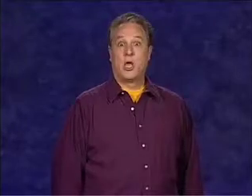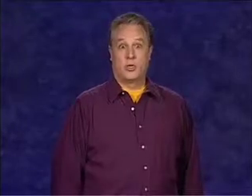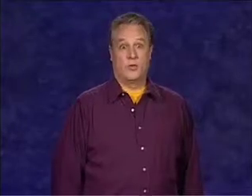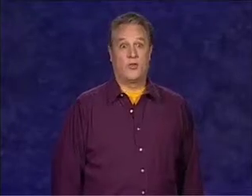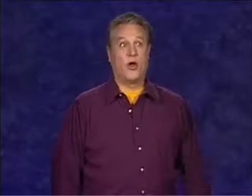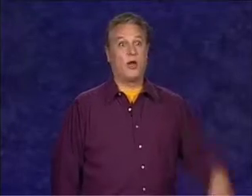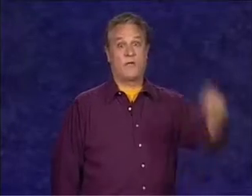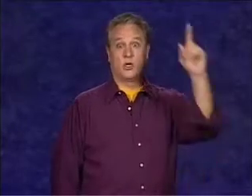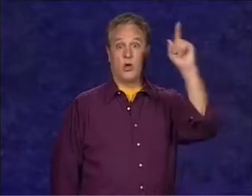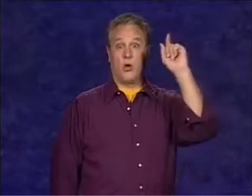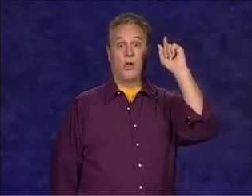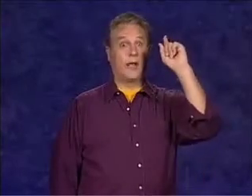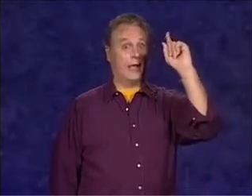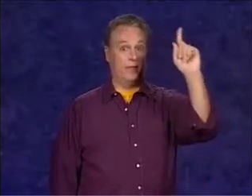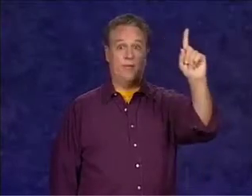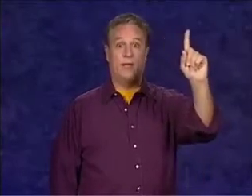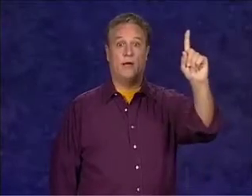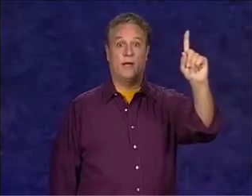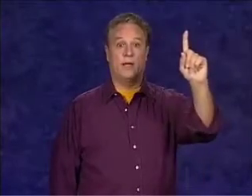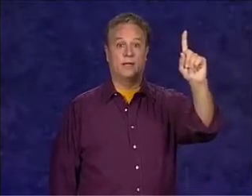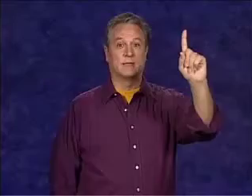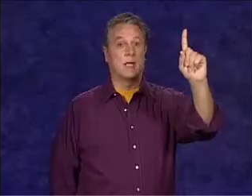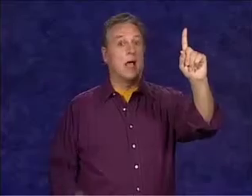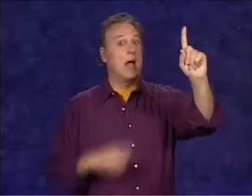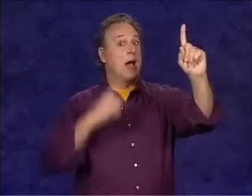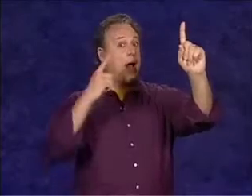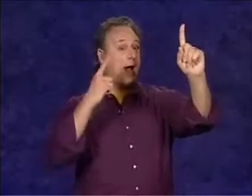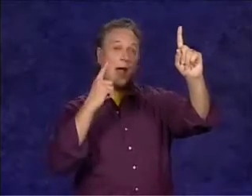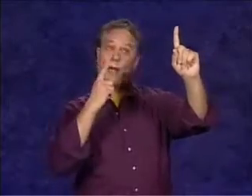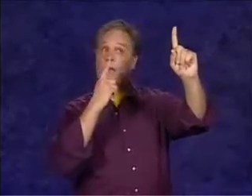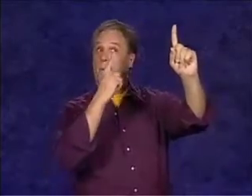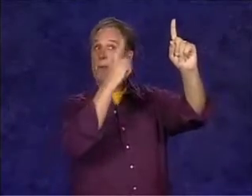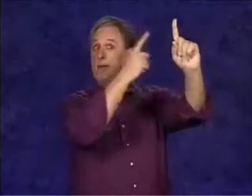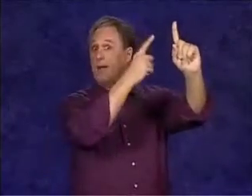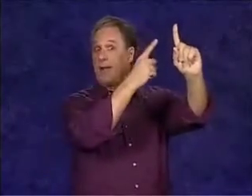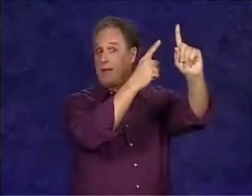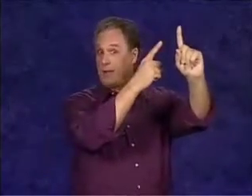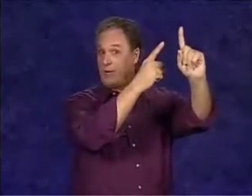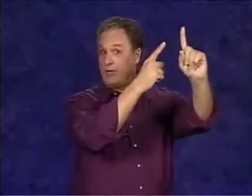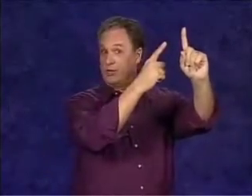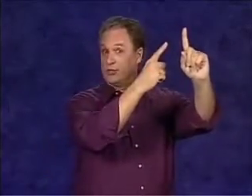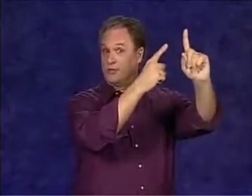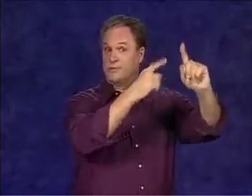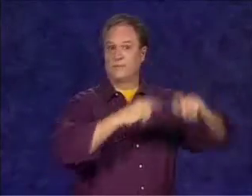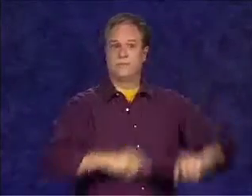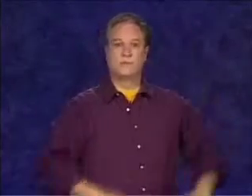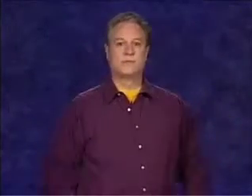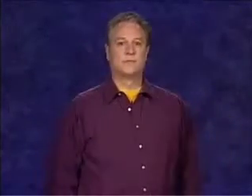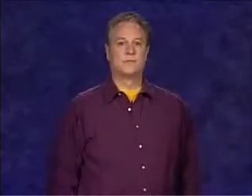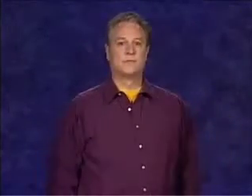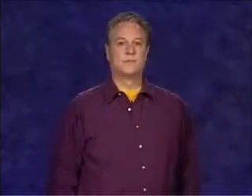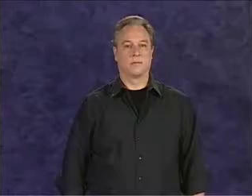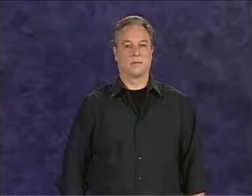You thought of a goal, and there it is. High, but not out of reach.